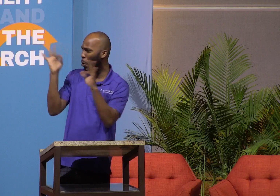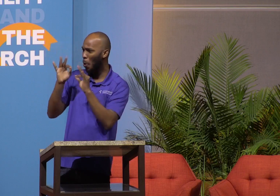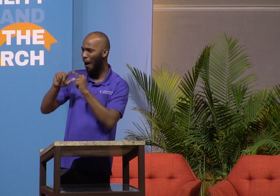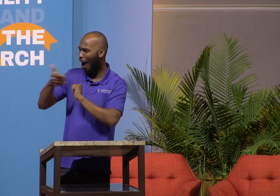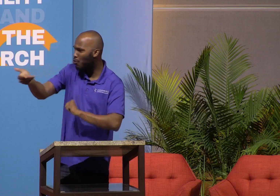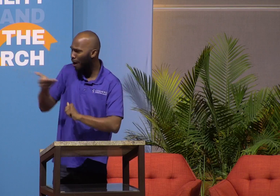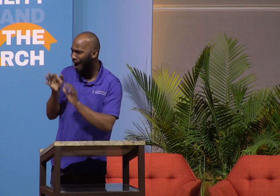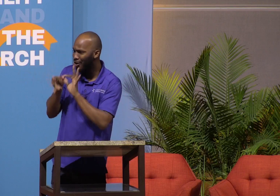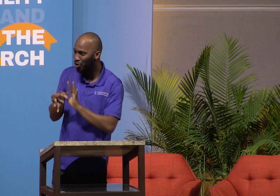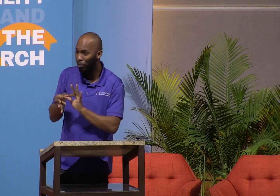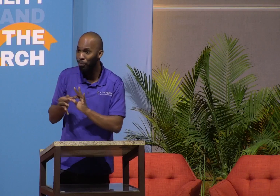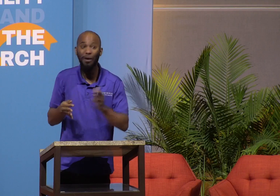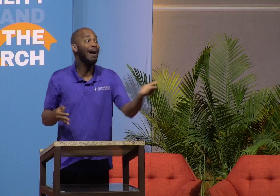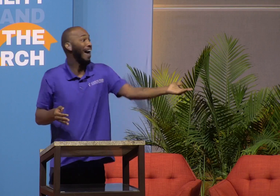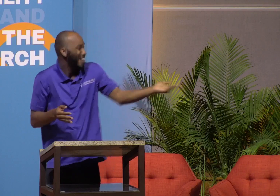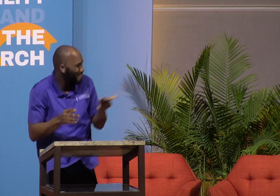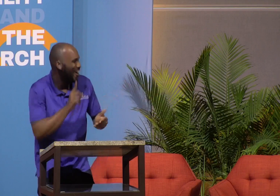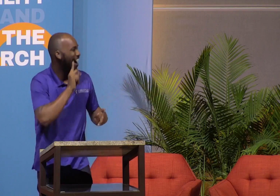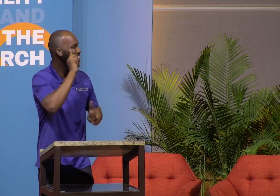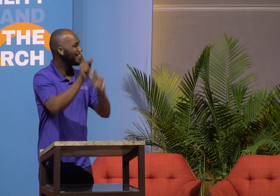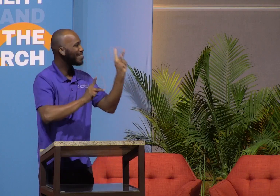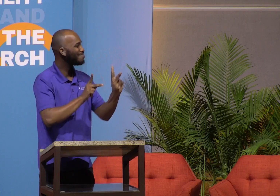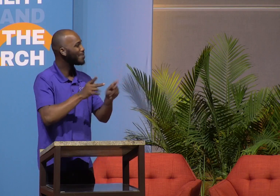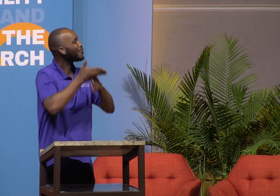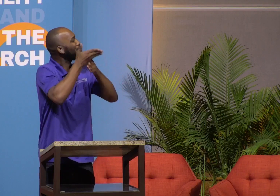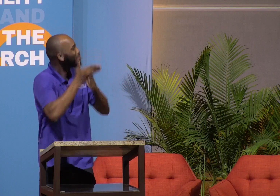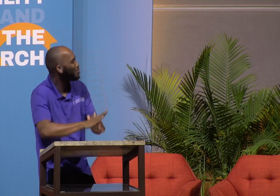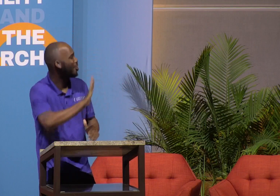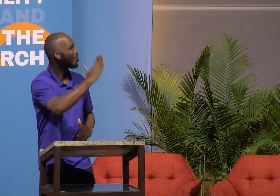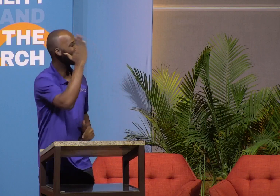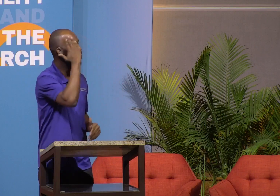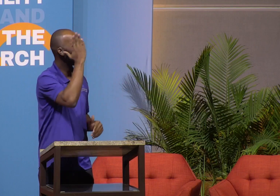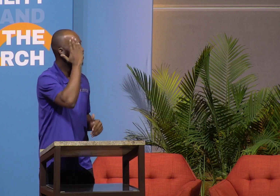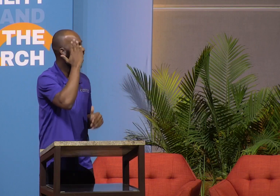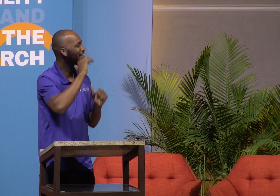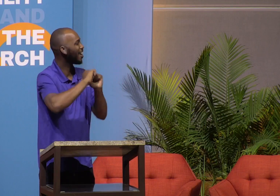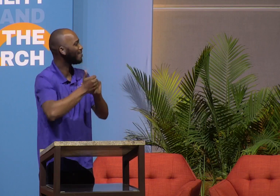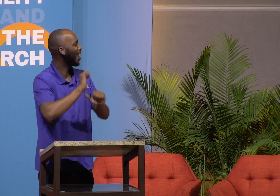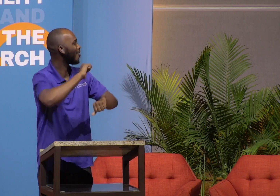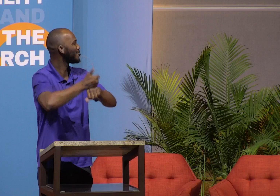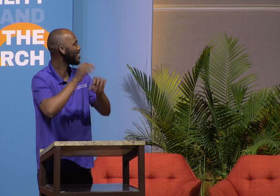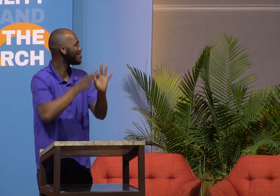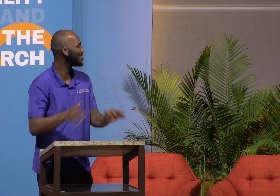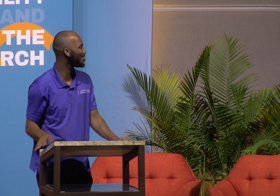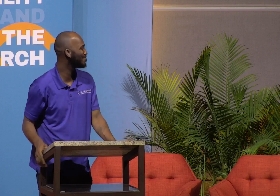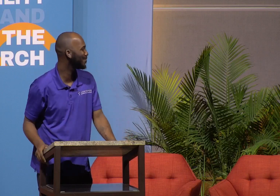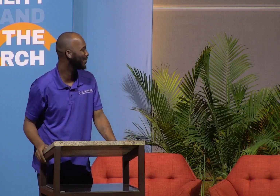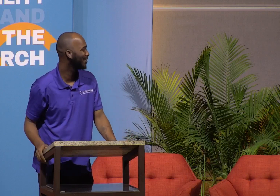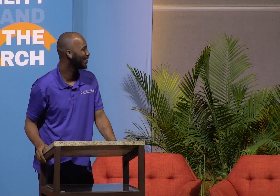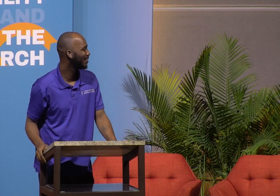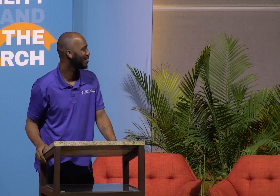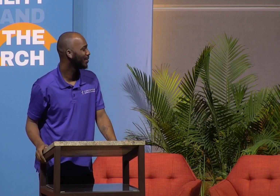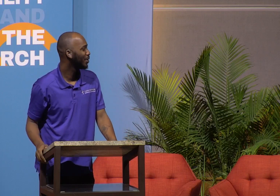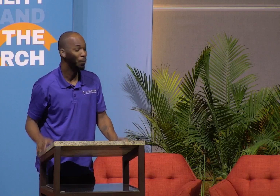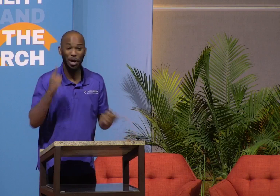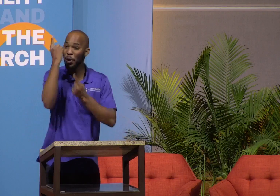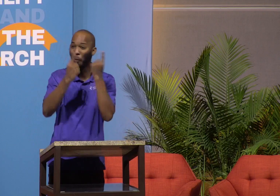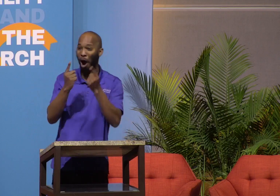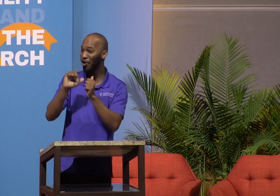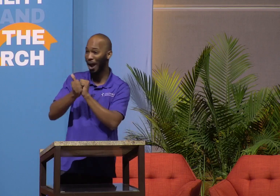If you're not sure how to set up an interpreter or hire an interpreter, bring in the deaf people. They can start sharing their experiences with